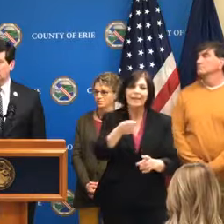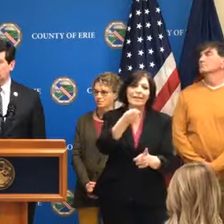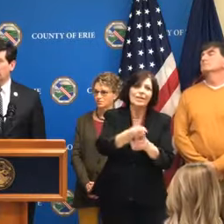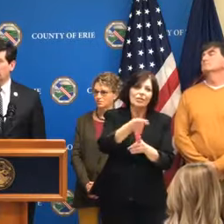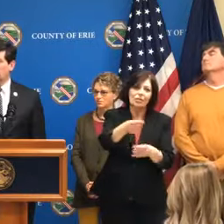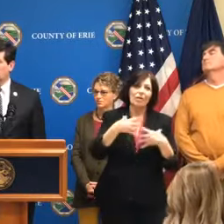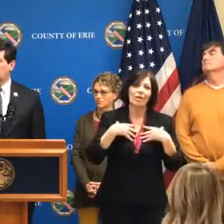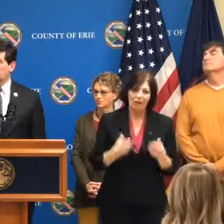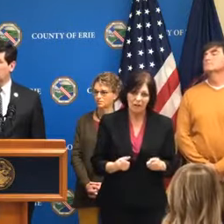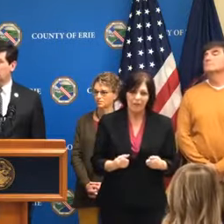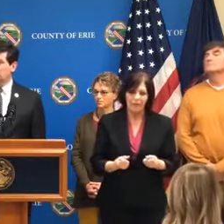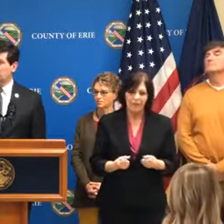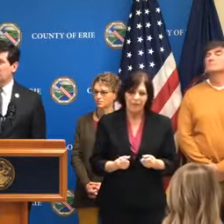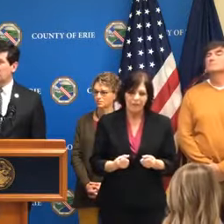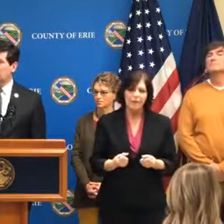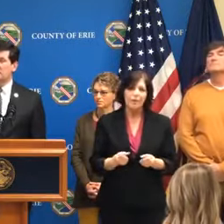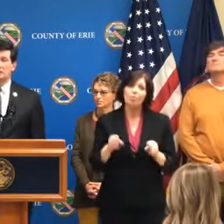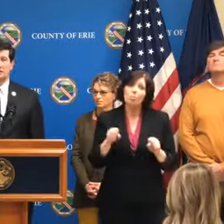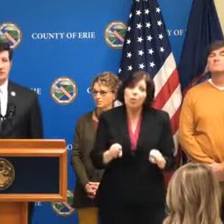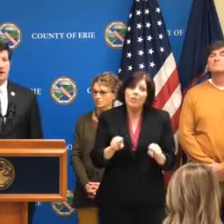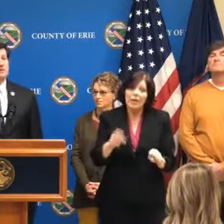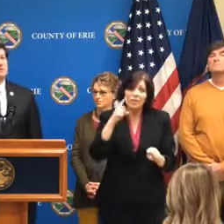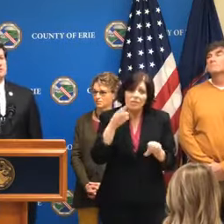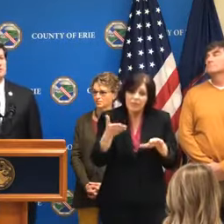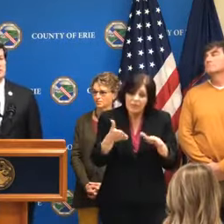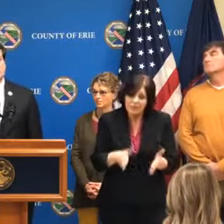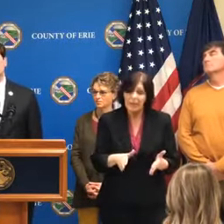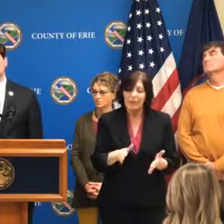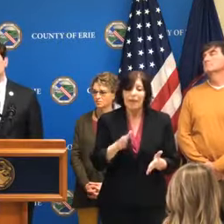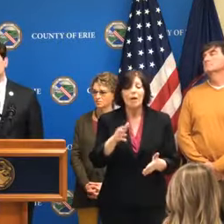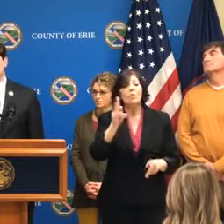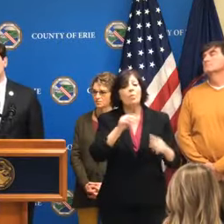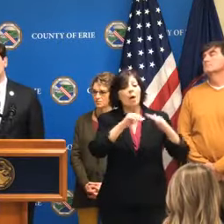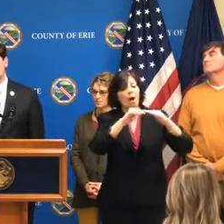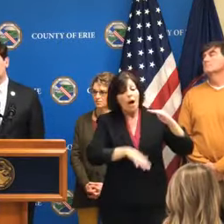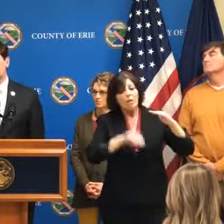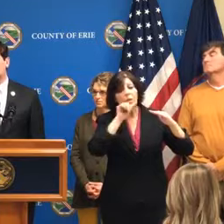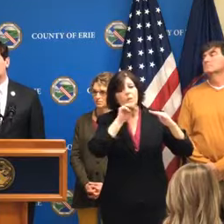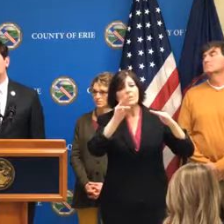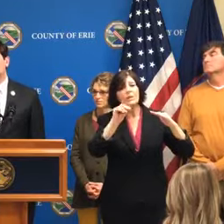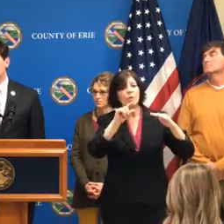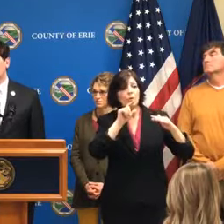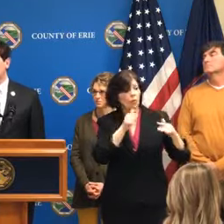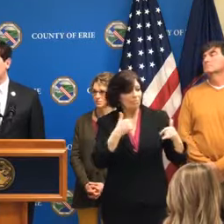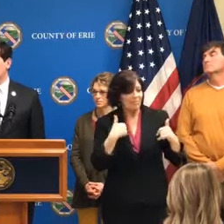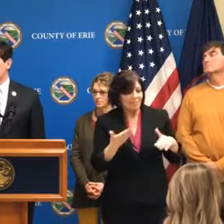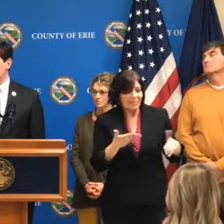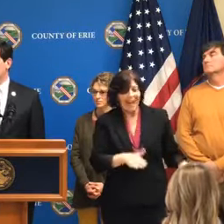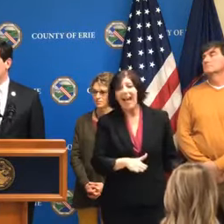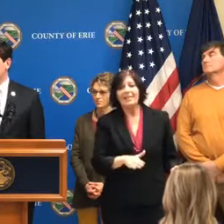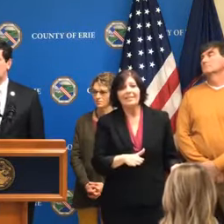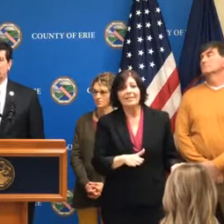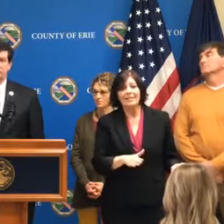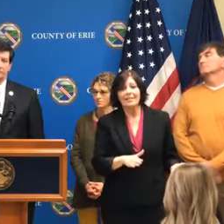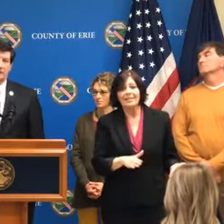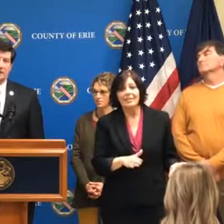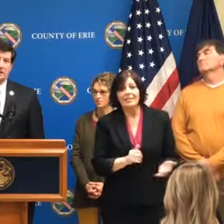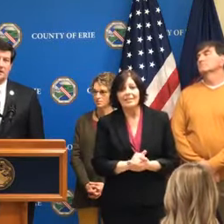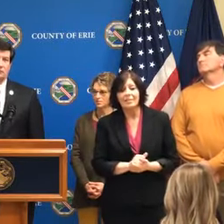impact on your health, including potential for death. There are individuals under the age of 60 who have died from coronavirus across the